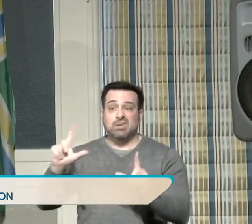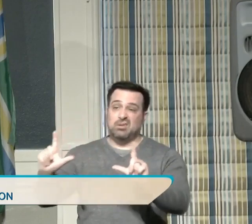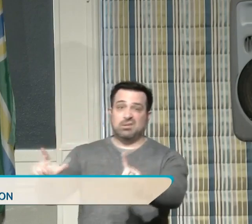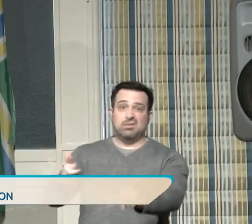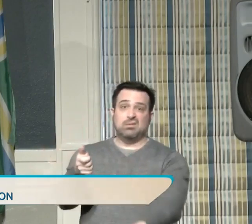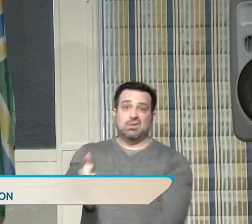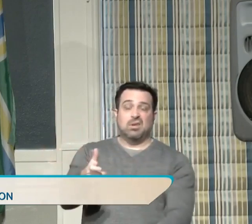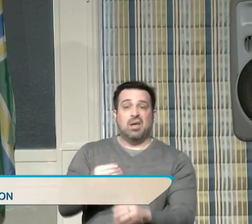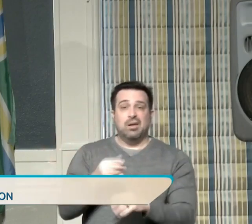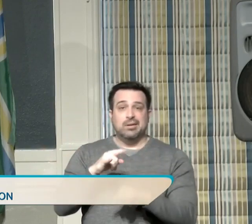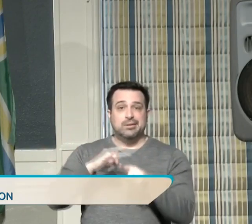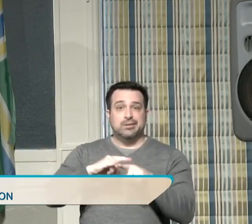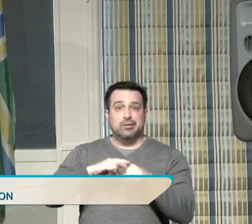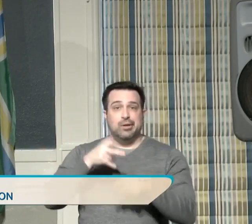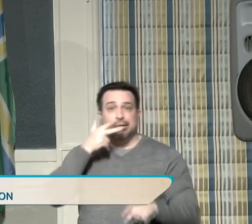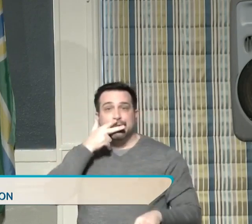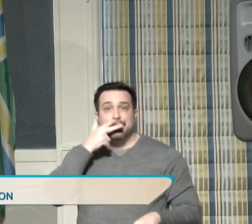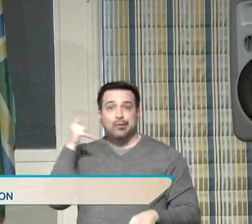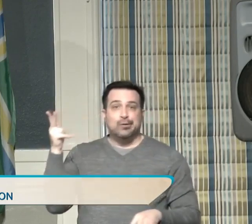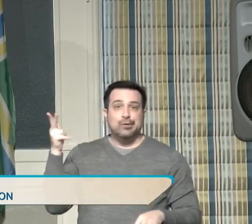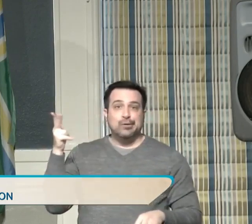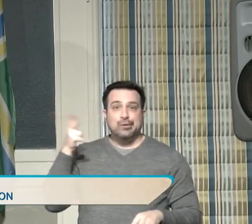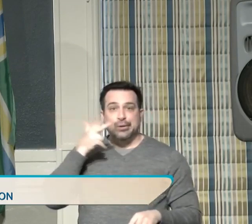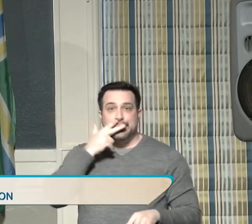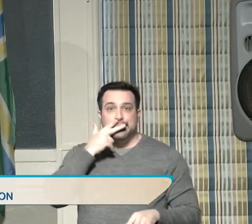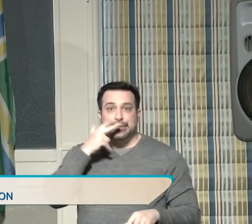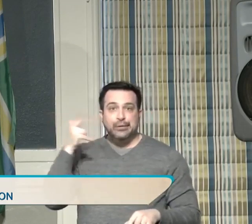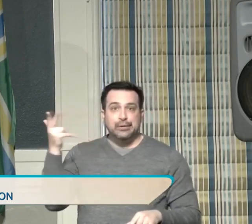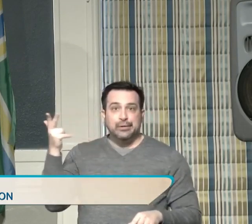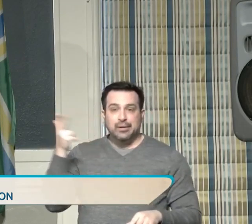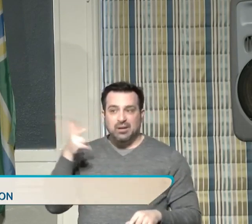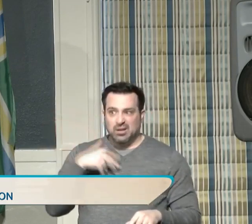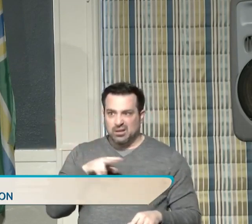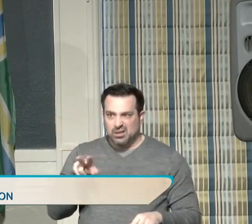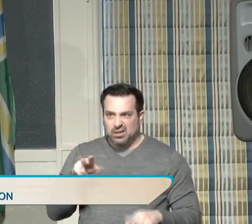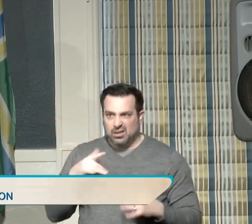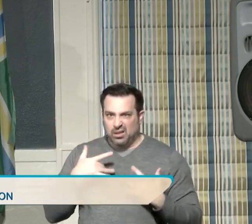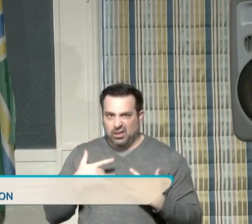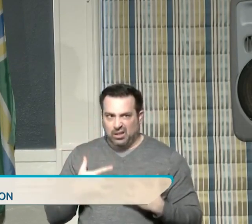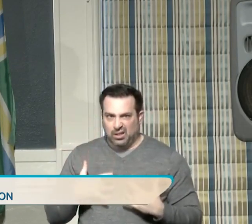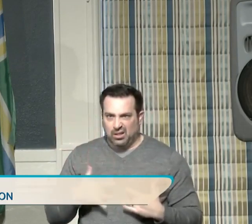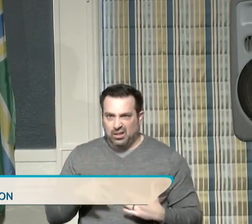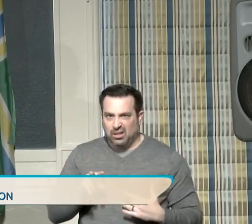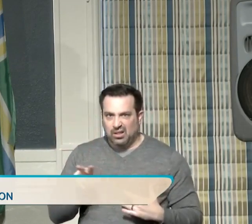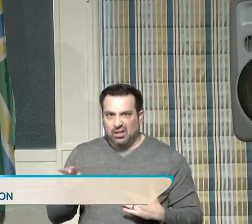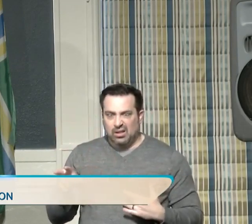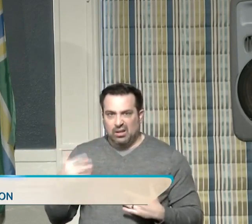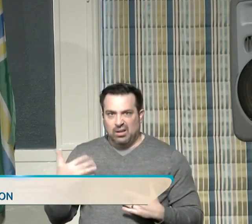and cigarette smoking. It was like the most depressing place I had ever gone into.